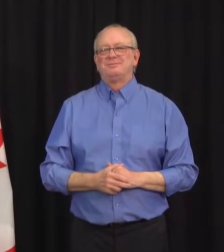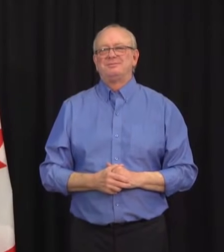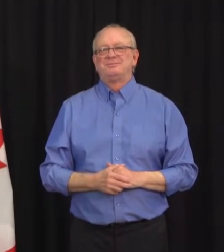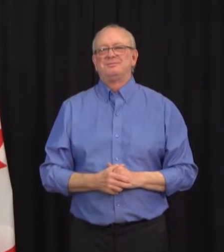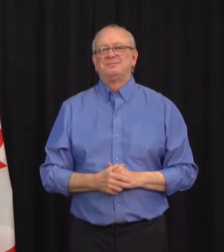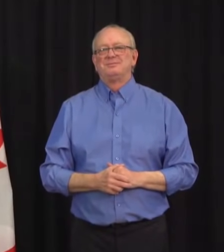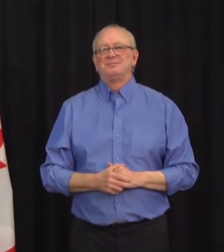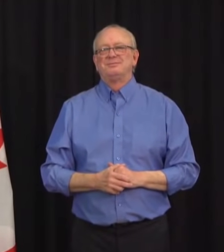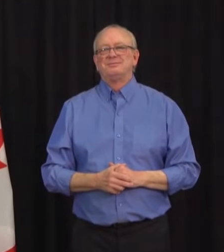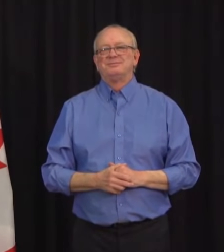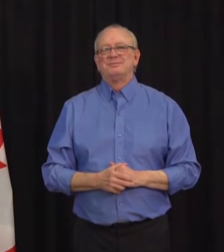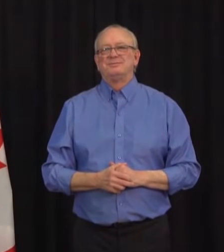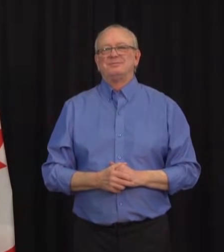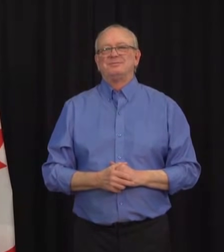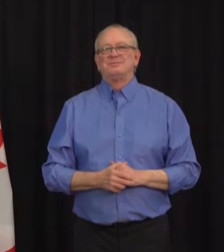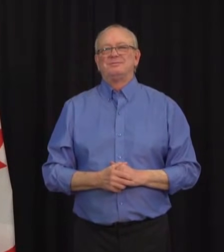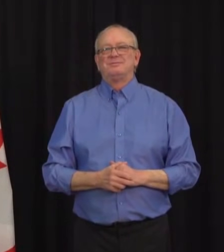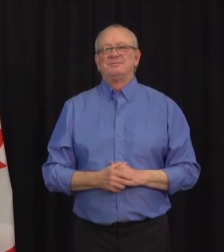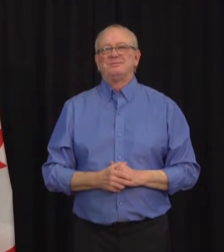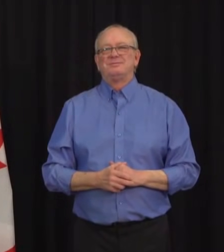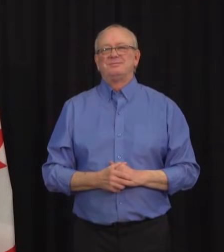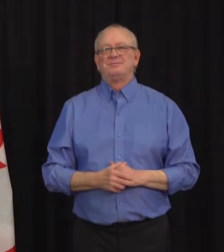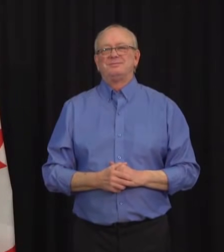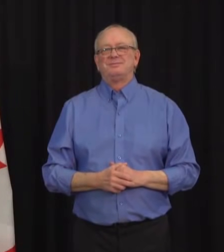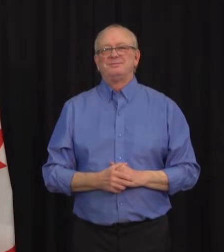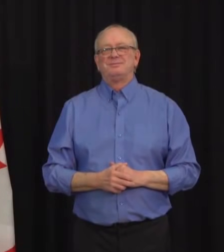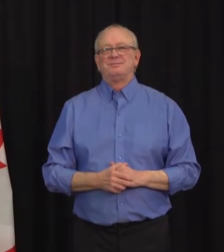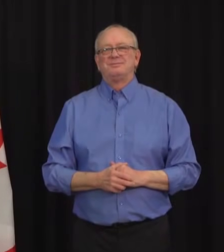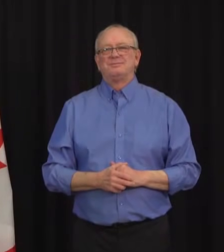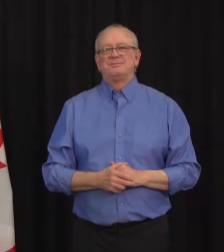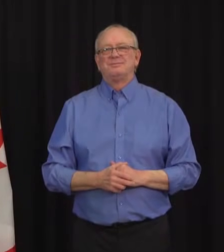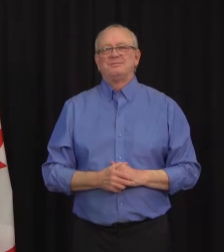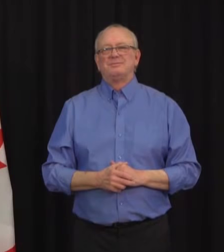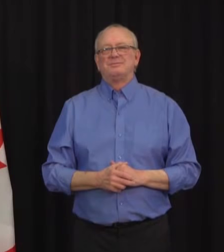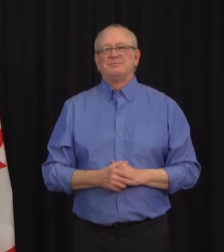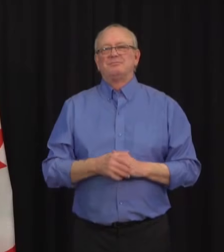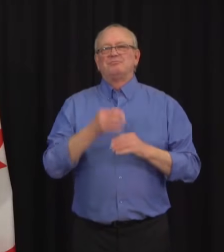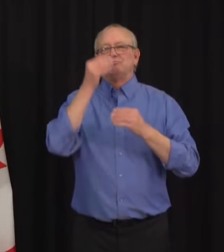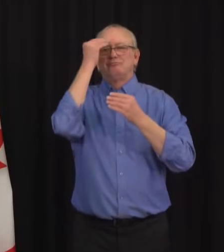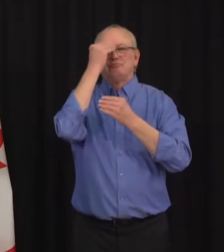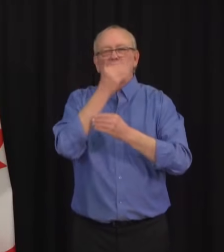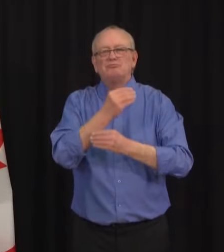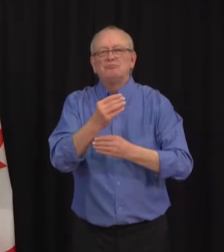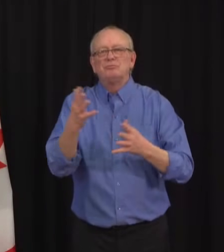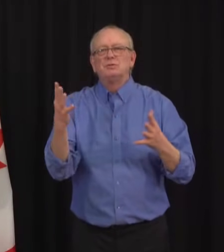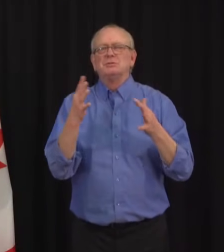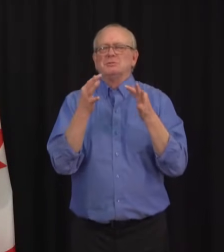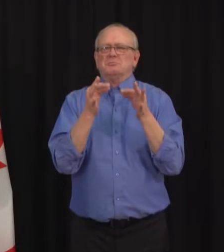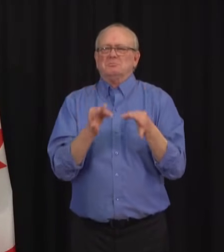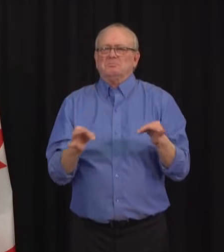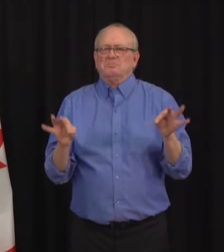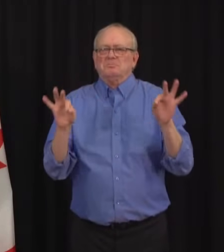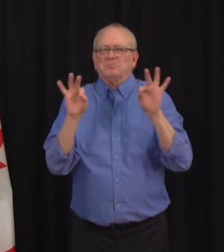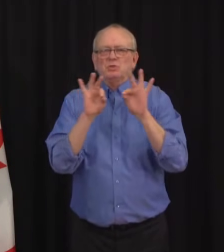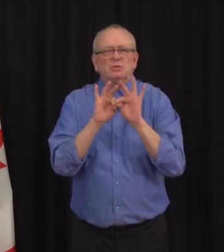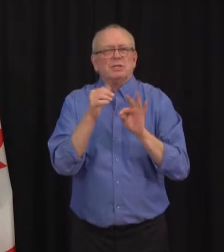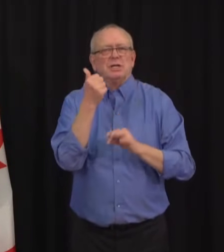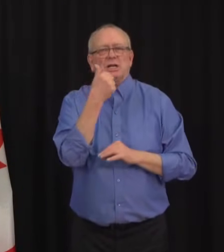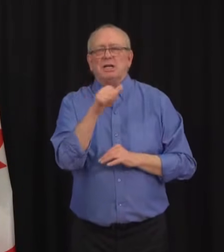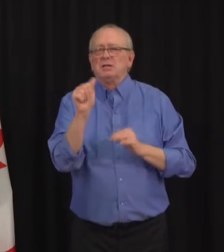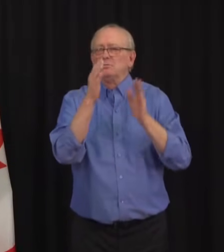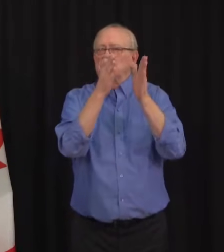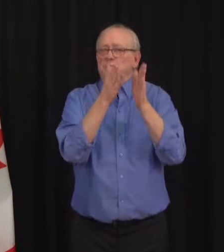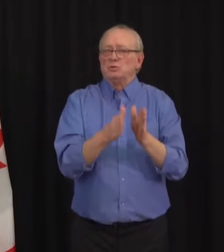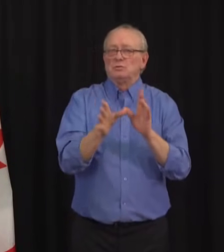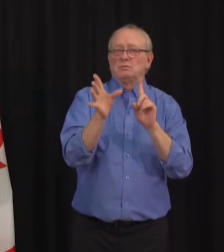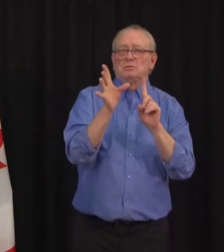I would like to begin today by reiterating how important it is that we all support anyone with COVID-19 and that we